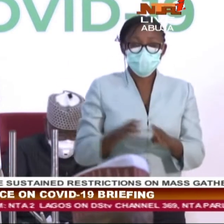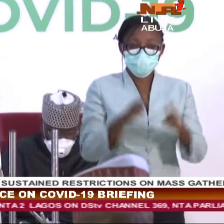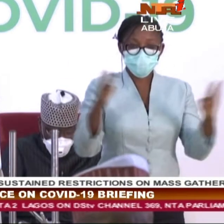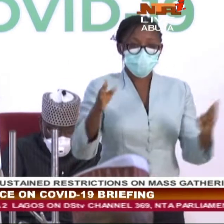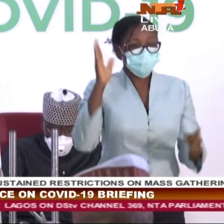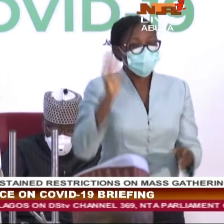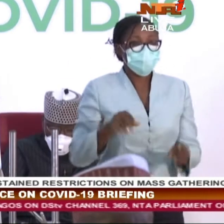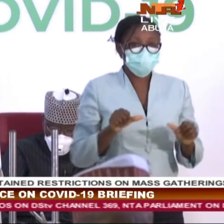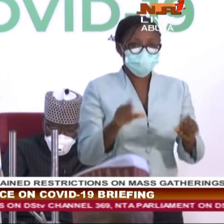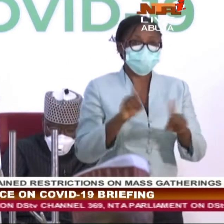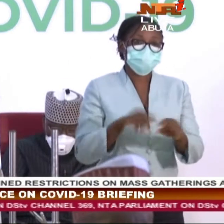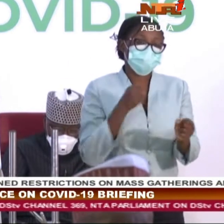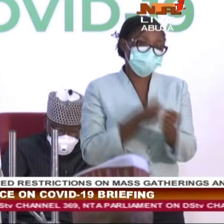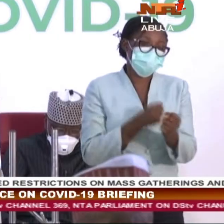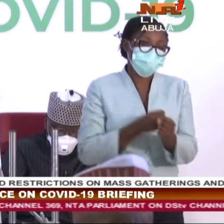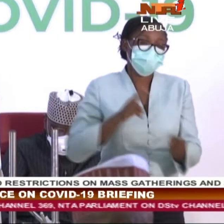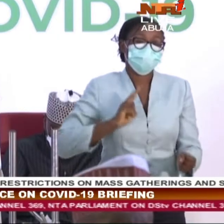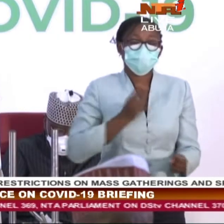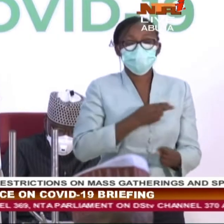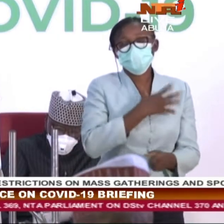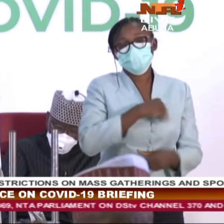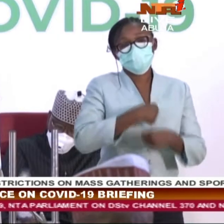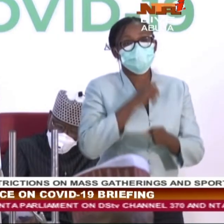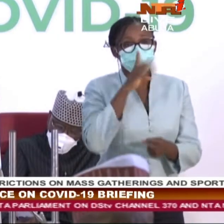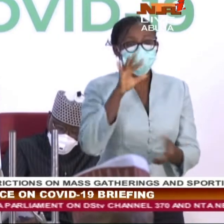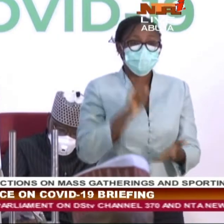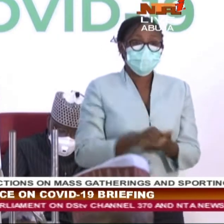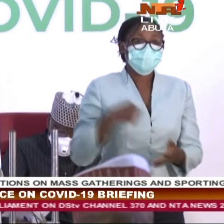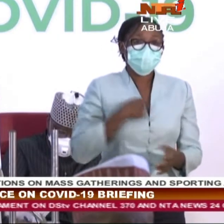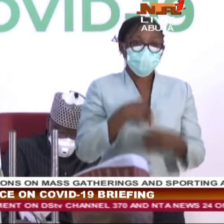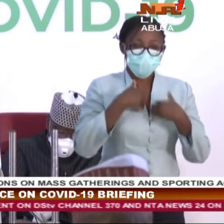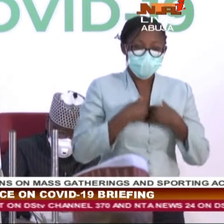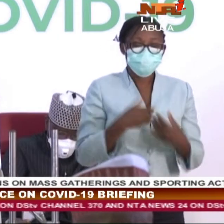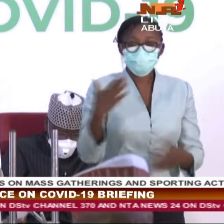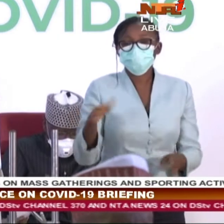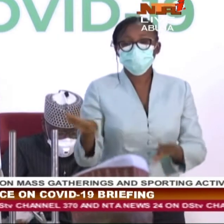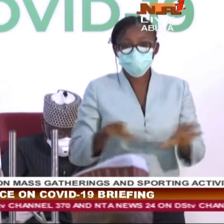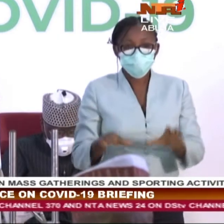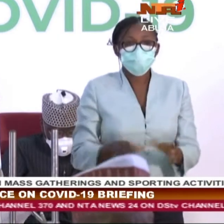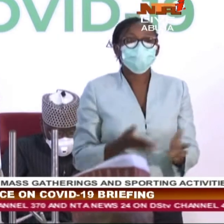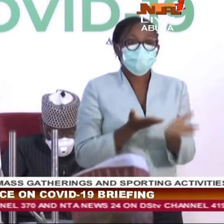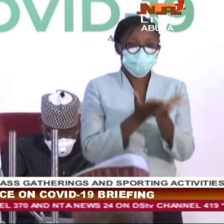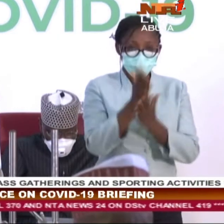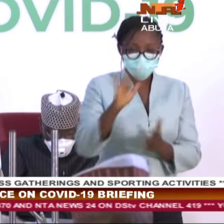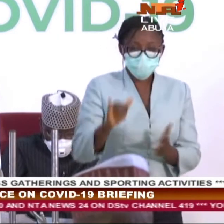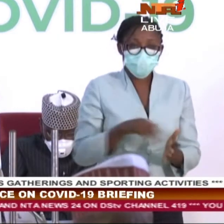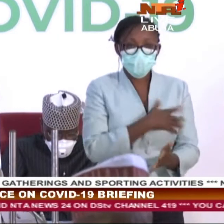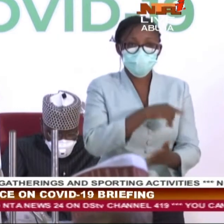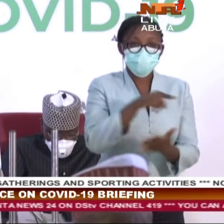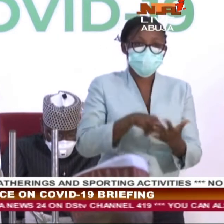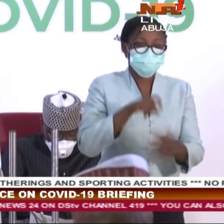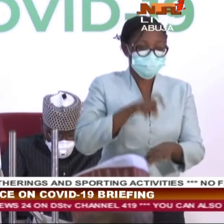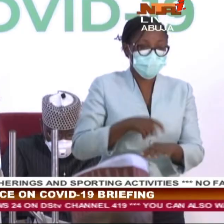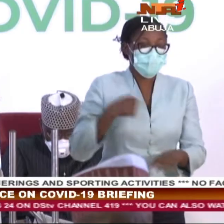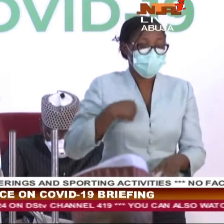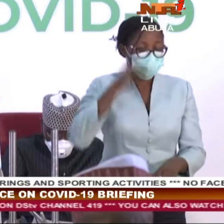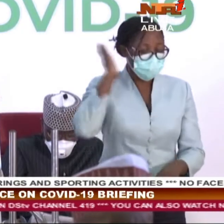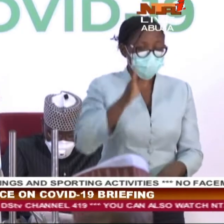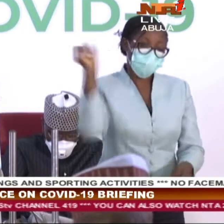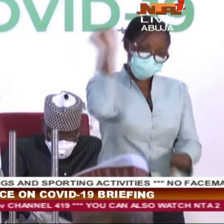with us and support us to make sure that we get things done properly, and this time around we get on top of the